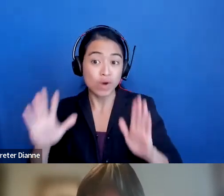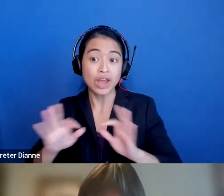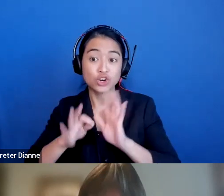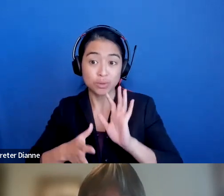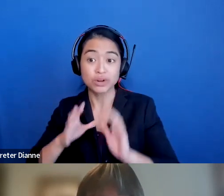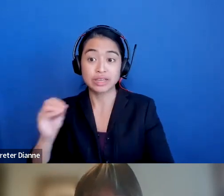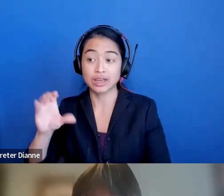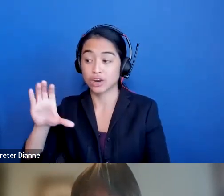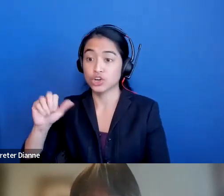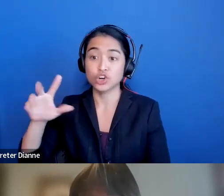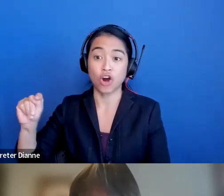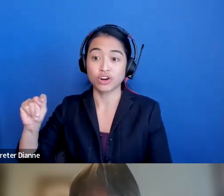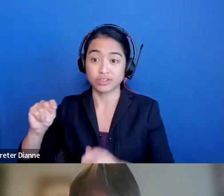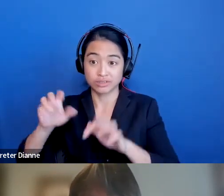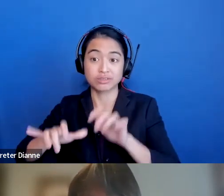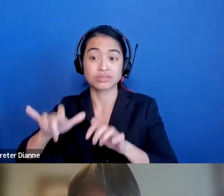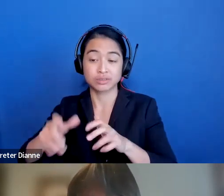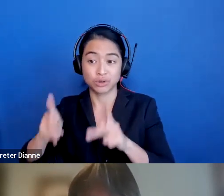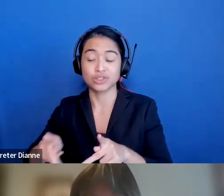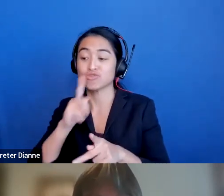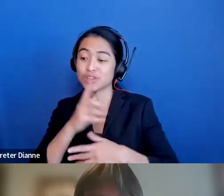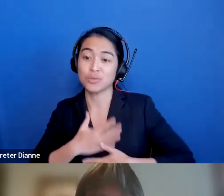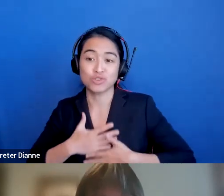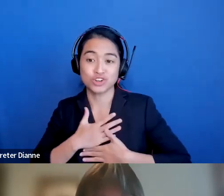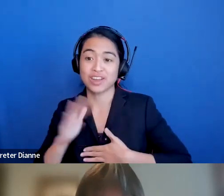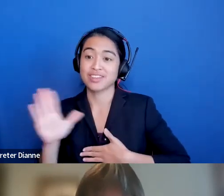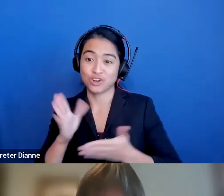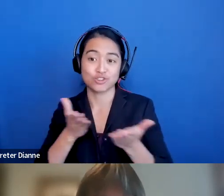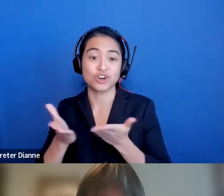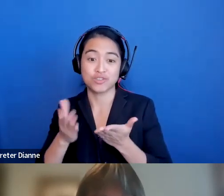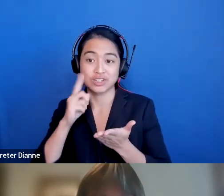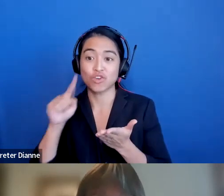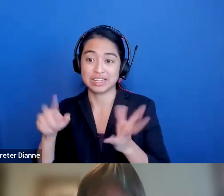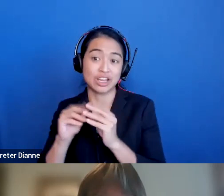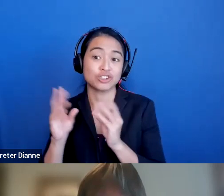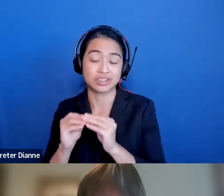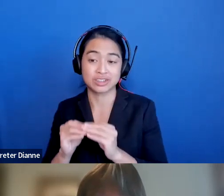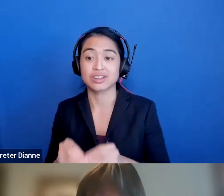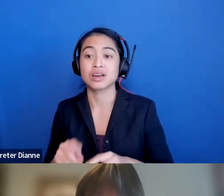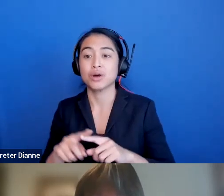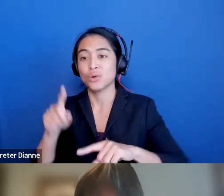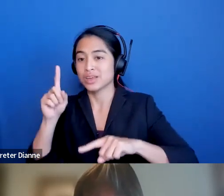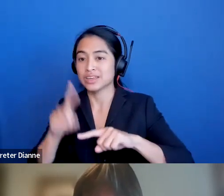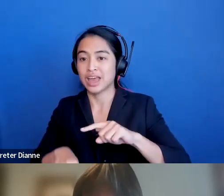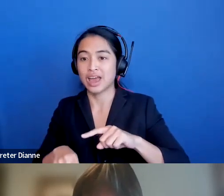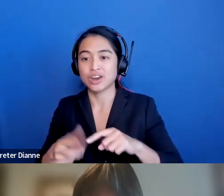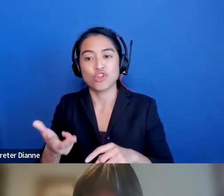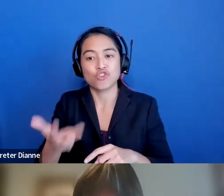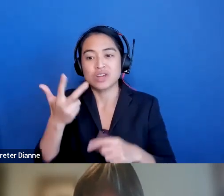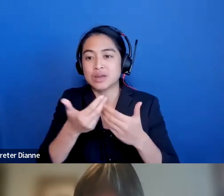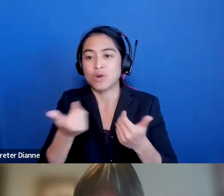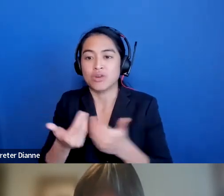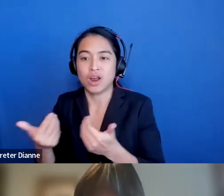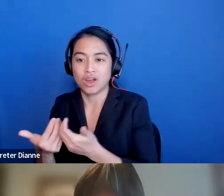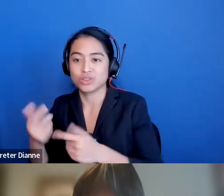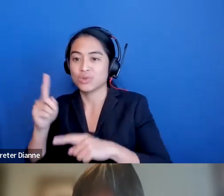cart recorder. Very much appreciate their service for this session. However, we can't do 3 breakout rooms because we